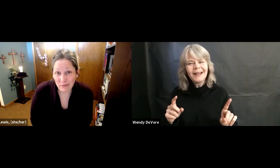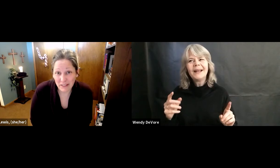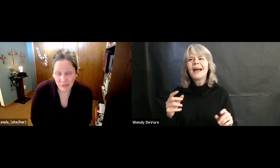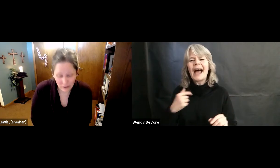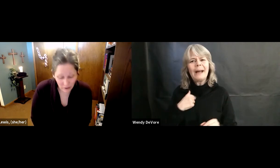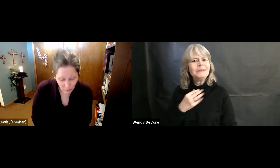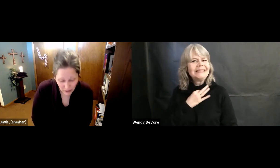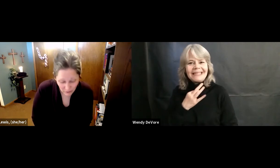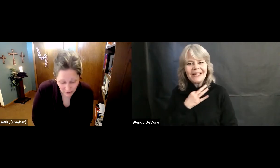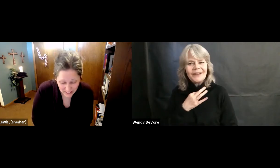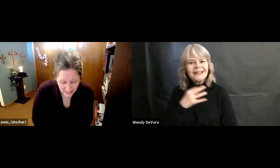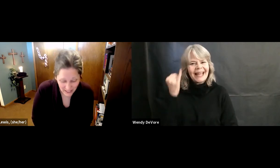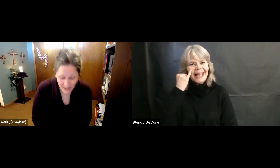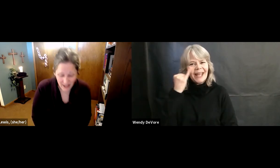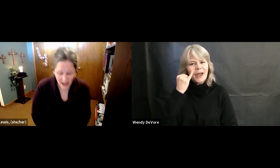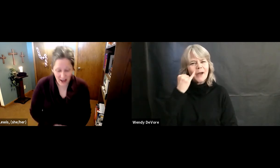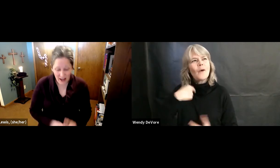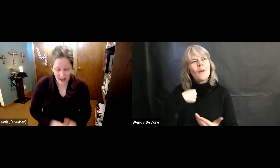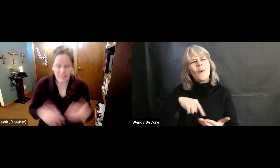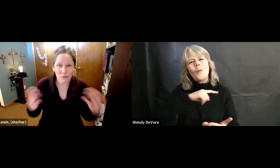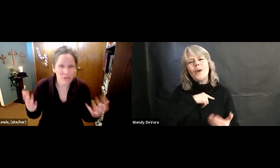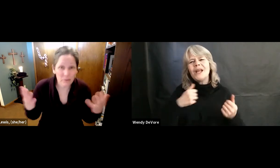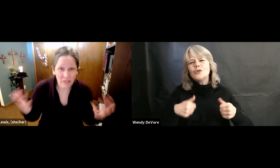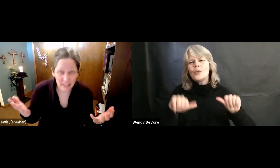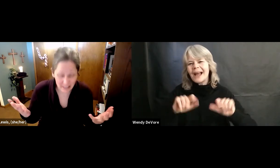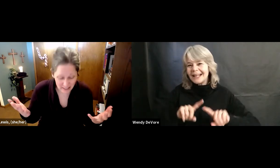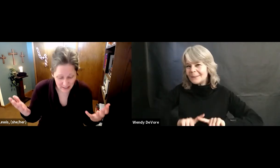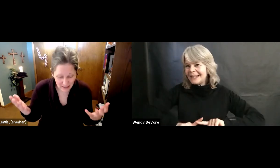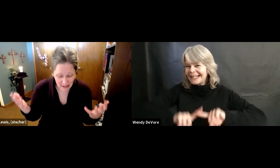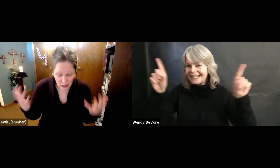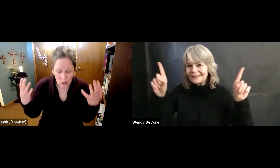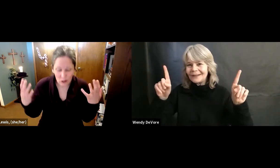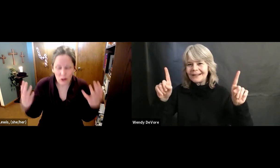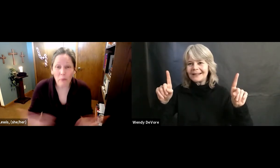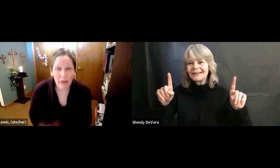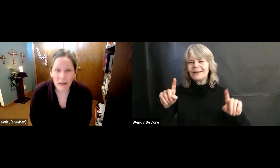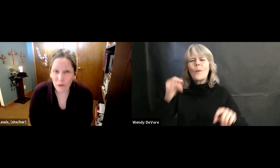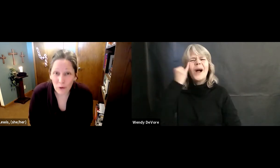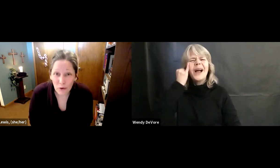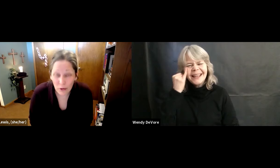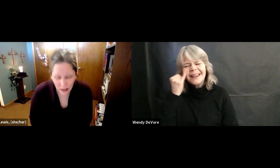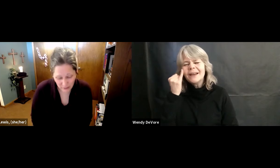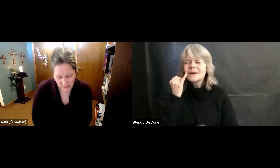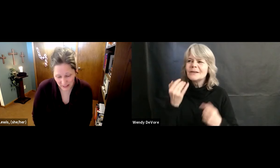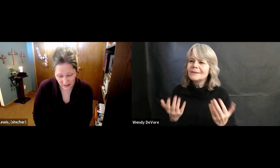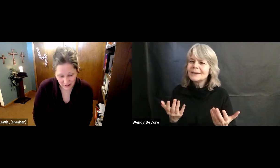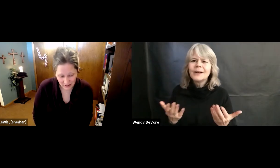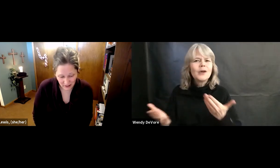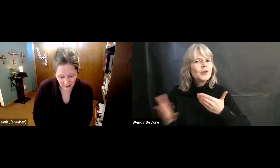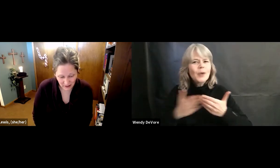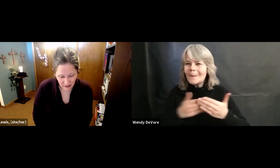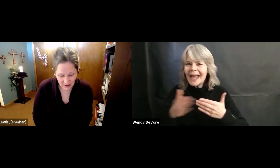to do something different? What if we say and do something like this? No matter who comes